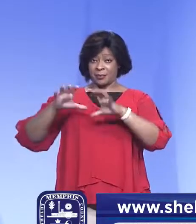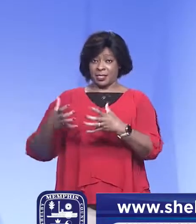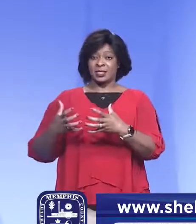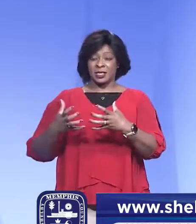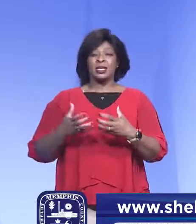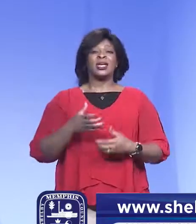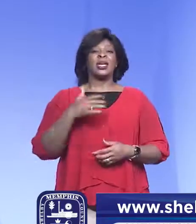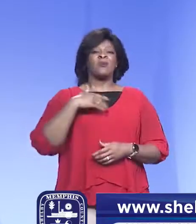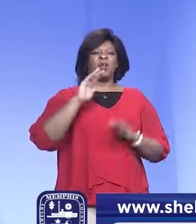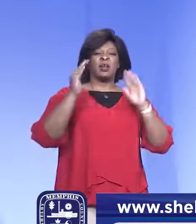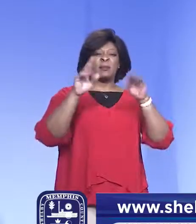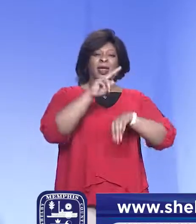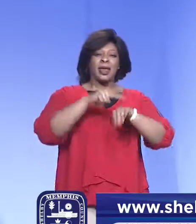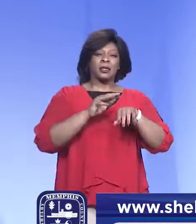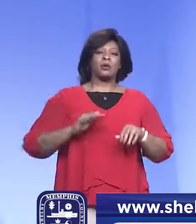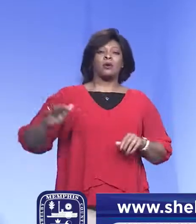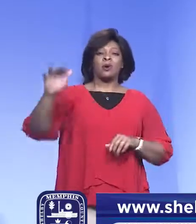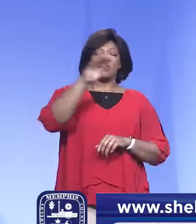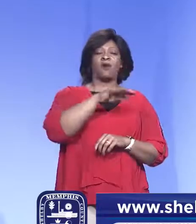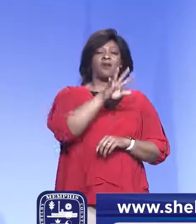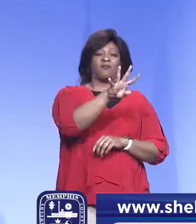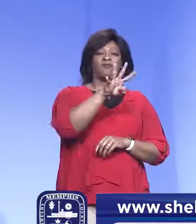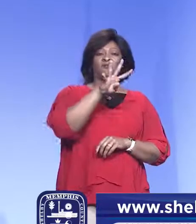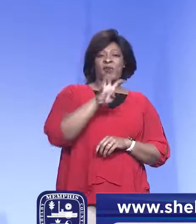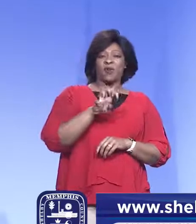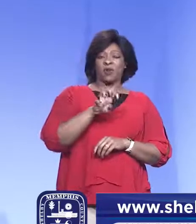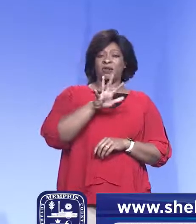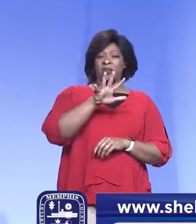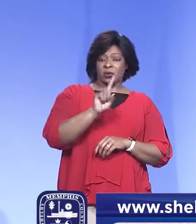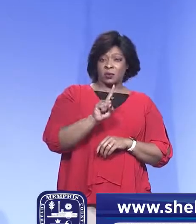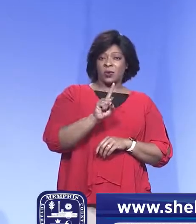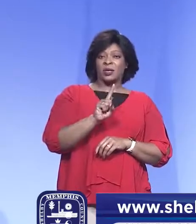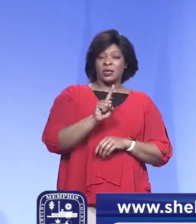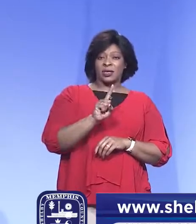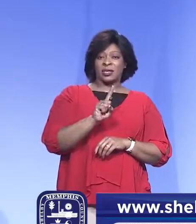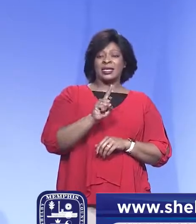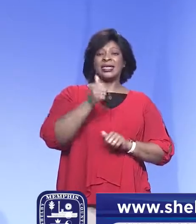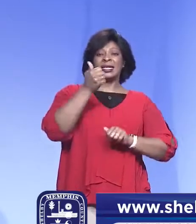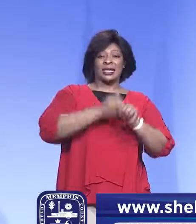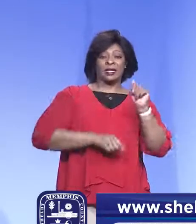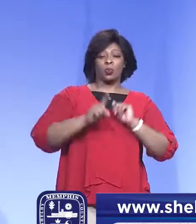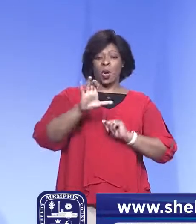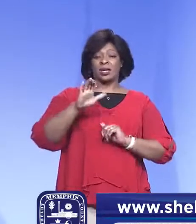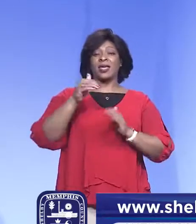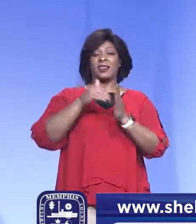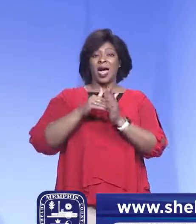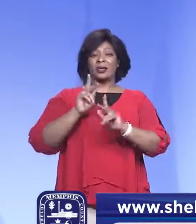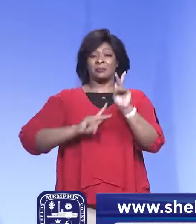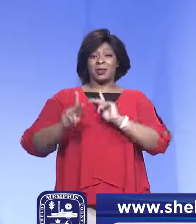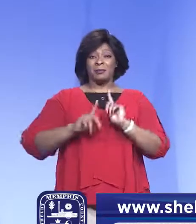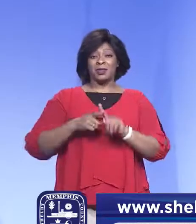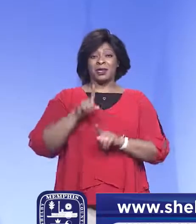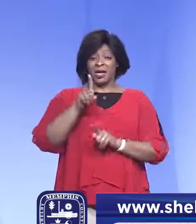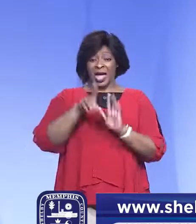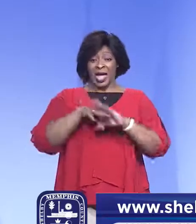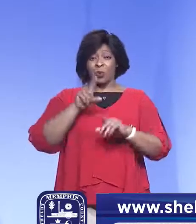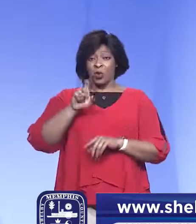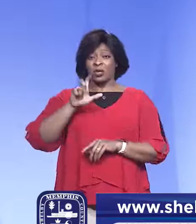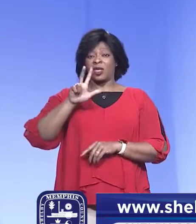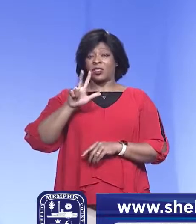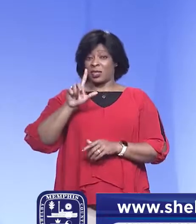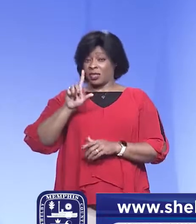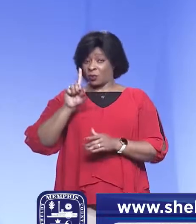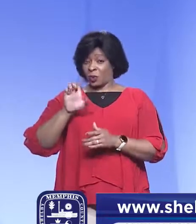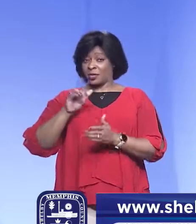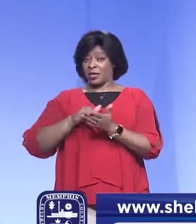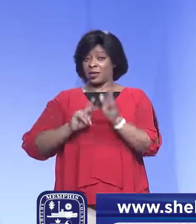national average of 451 per 100,000 population, we're much higher